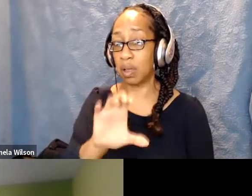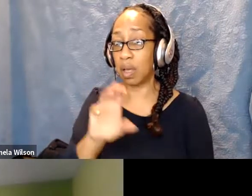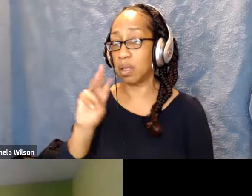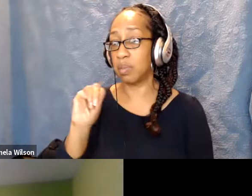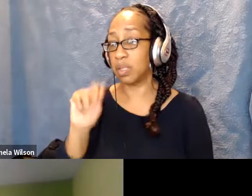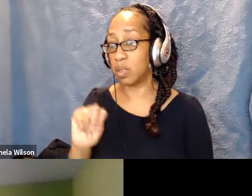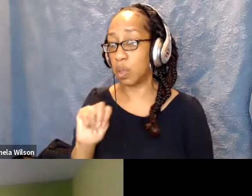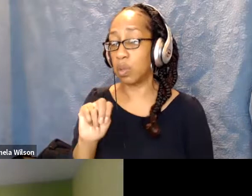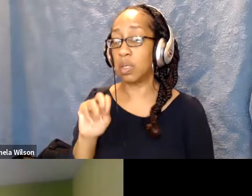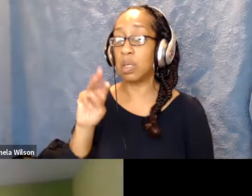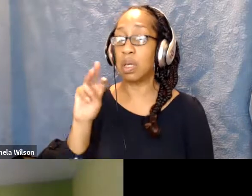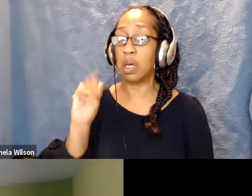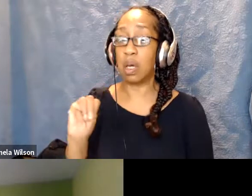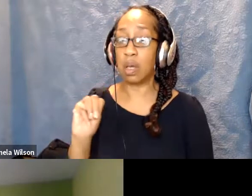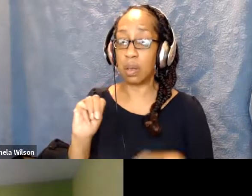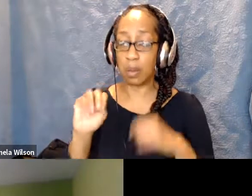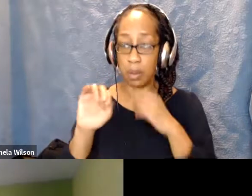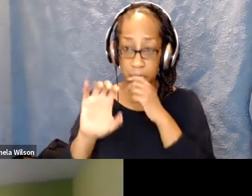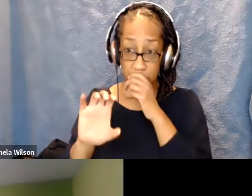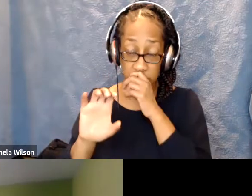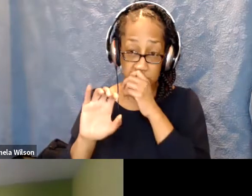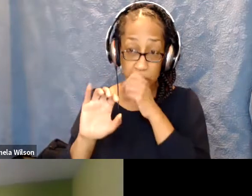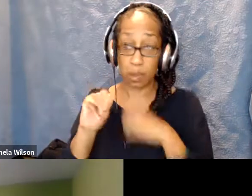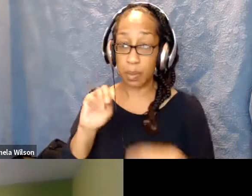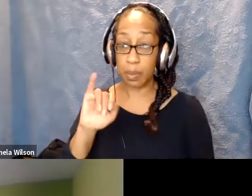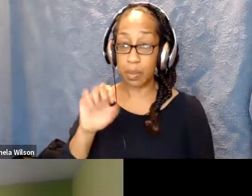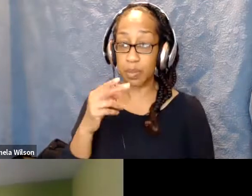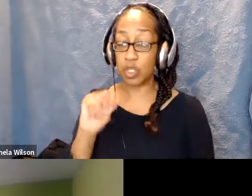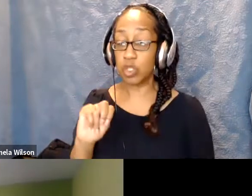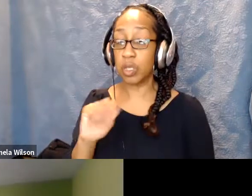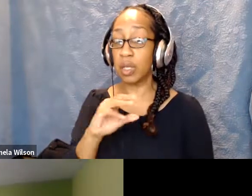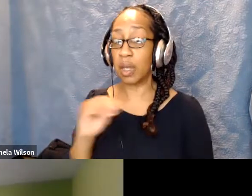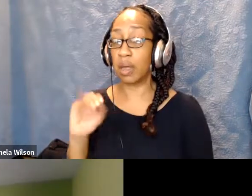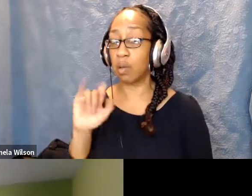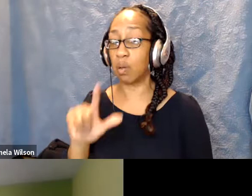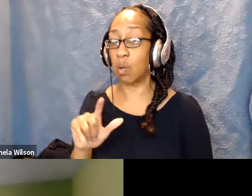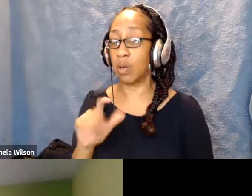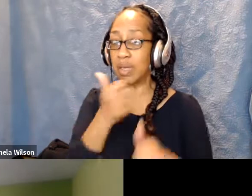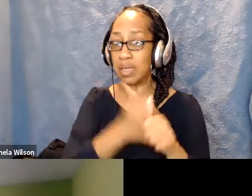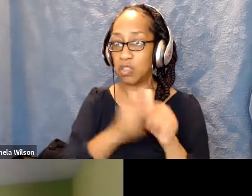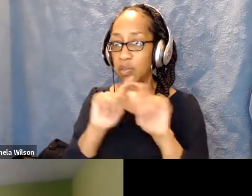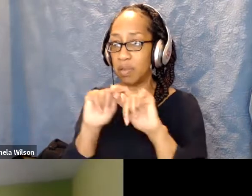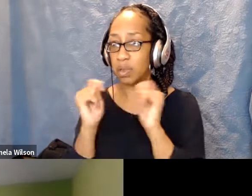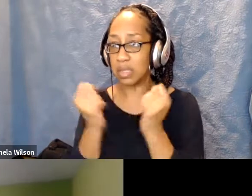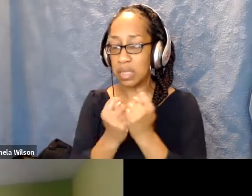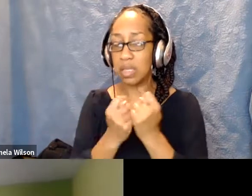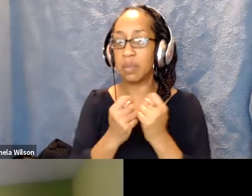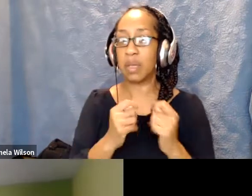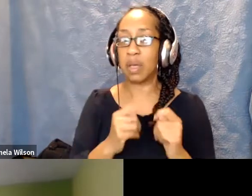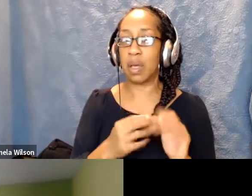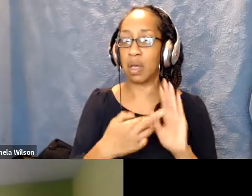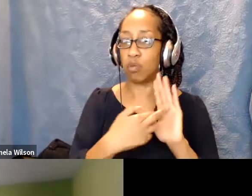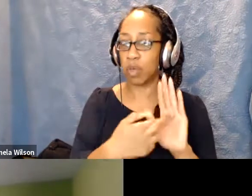Michigan, and Illinois. And each of those teams had representation from special education, VR,